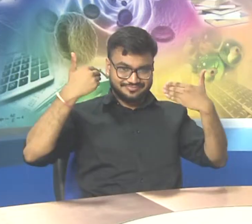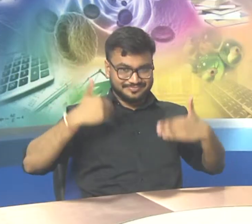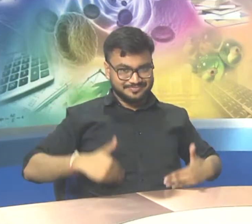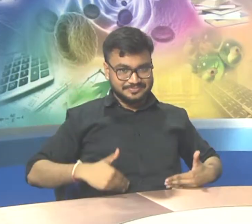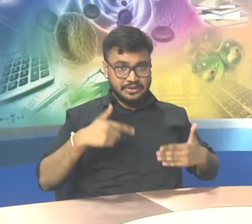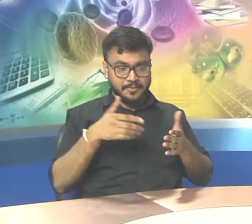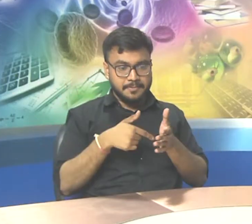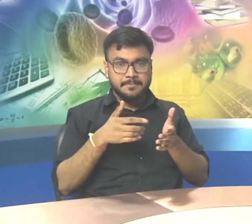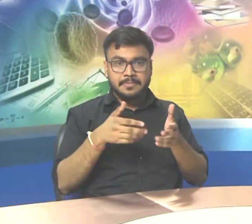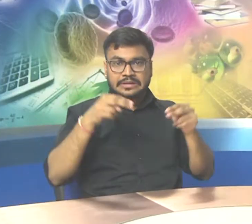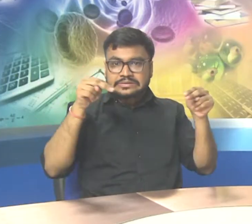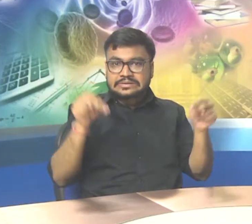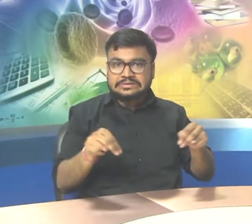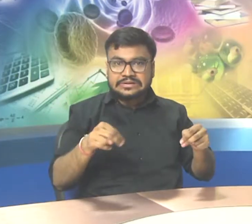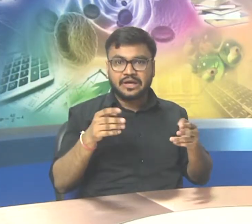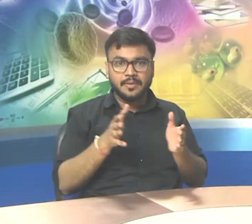First is macronutrients.